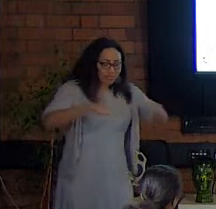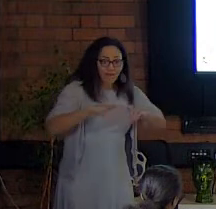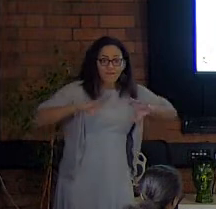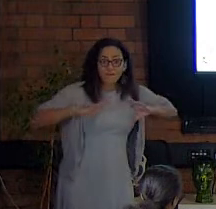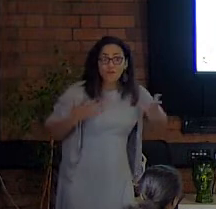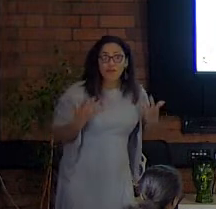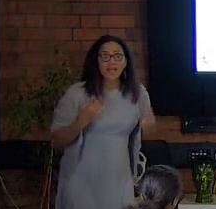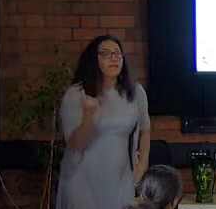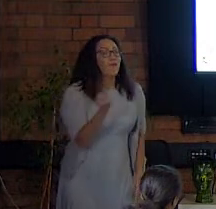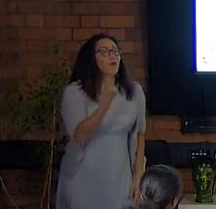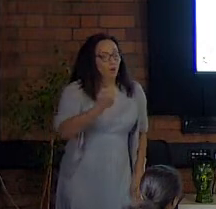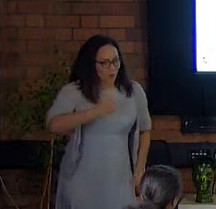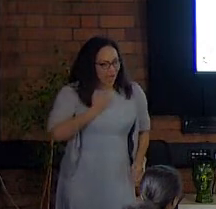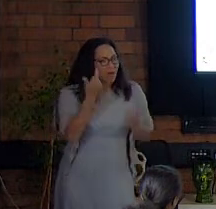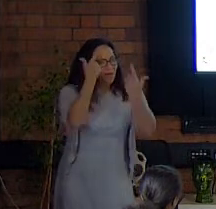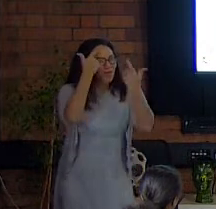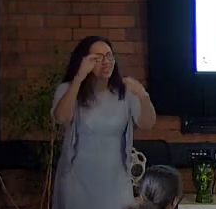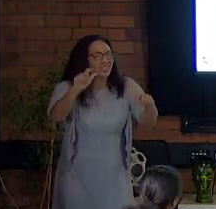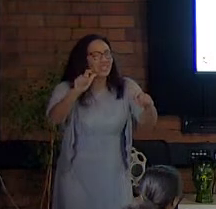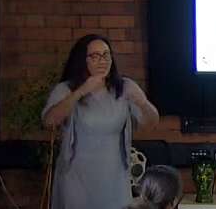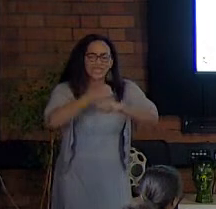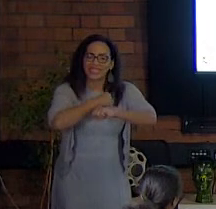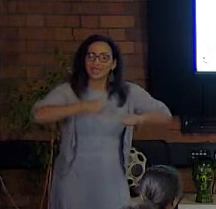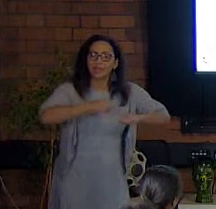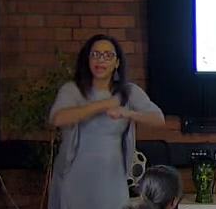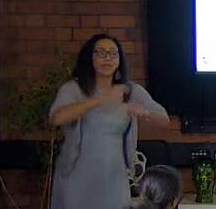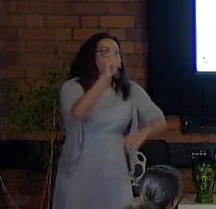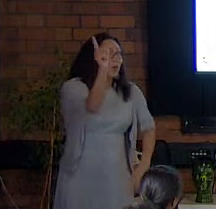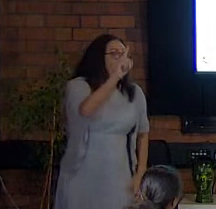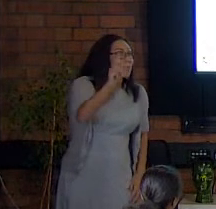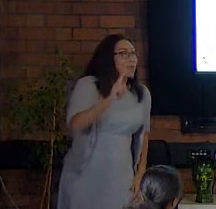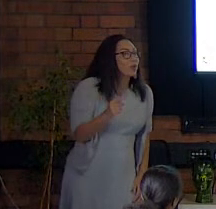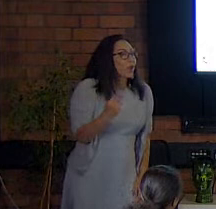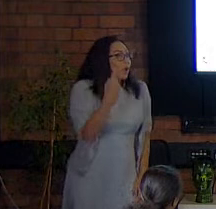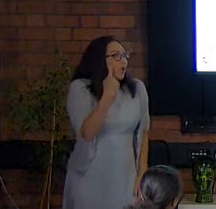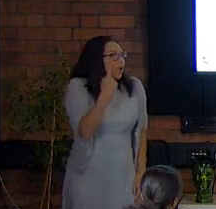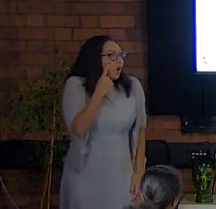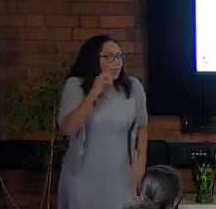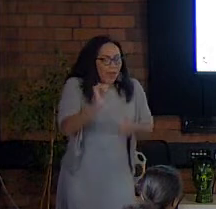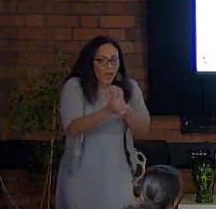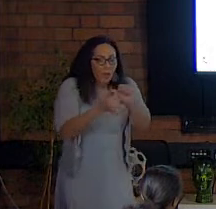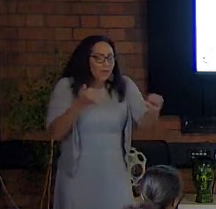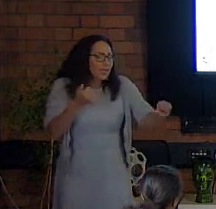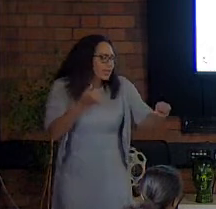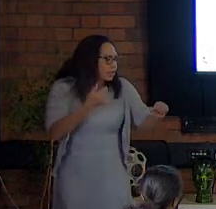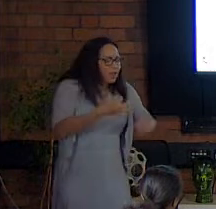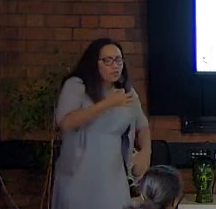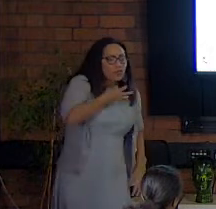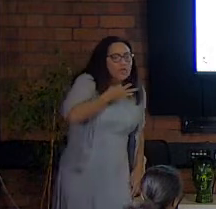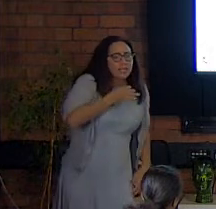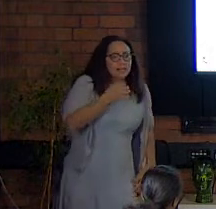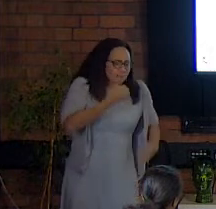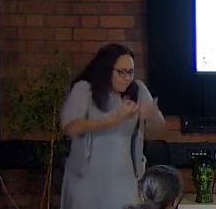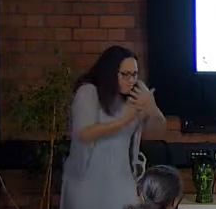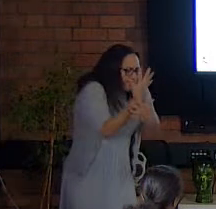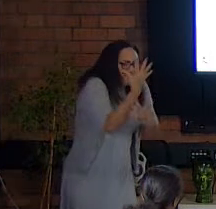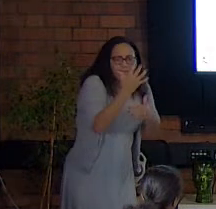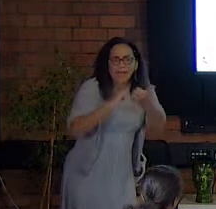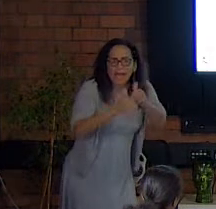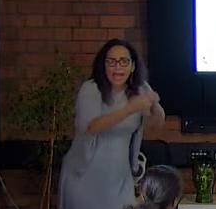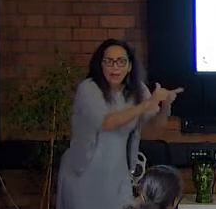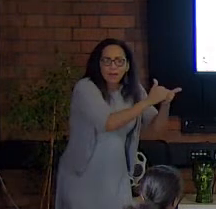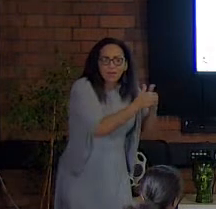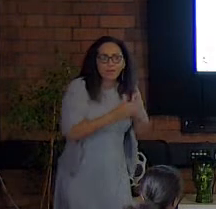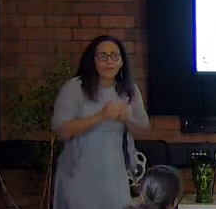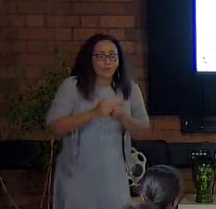residents. And we are a space for people and companies to take risks in their practice and make time for collaboration. A captioned and